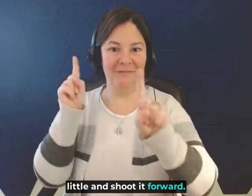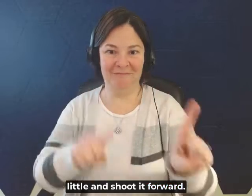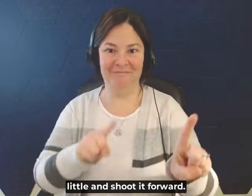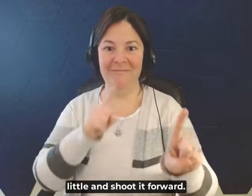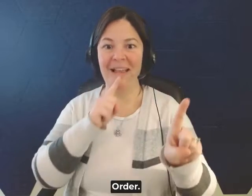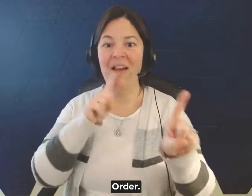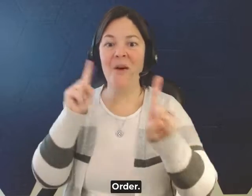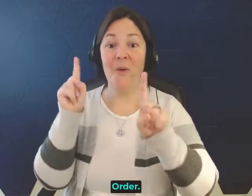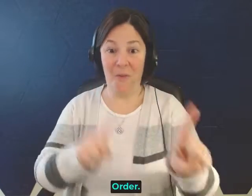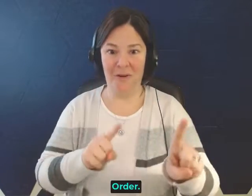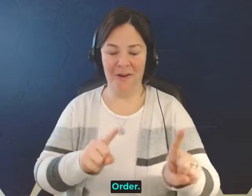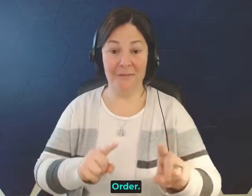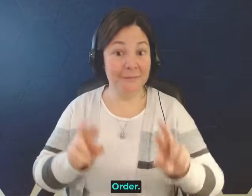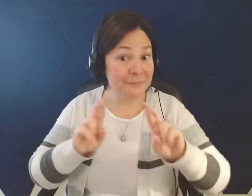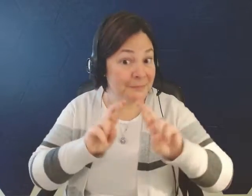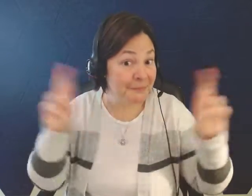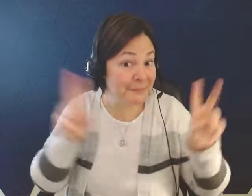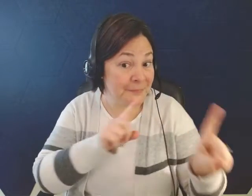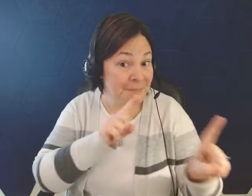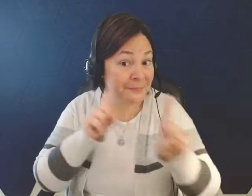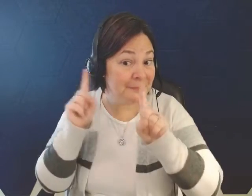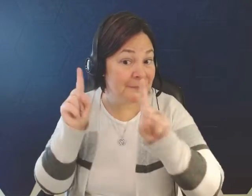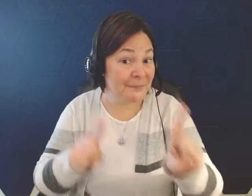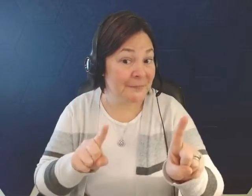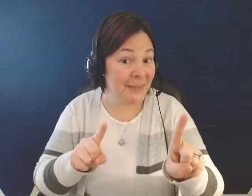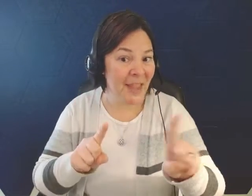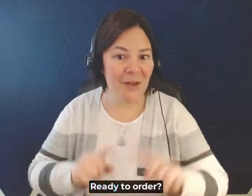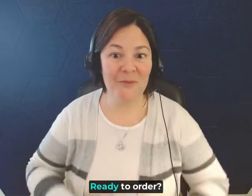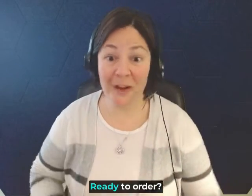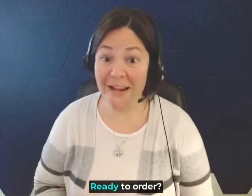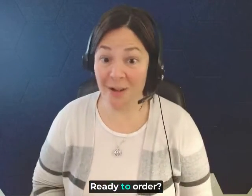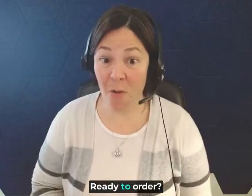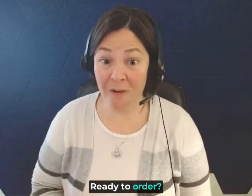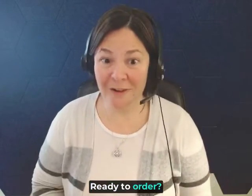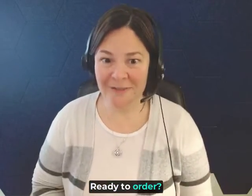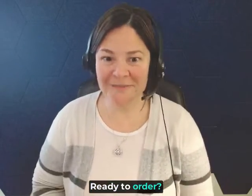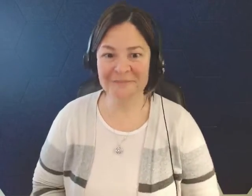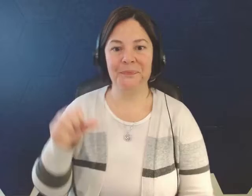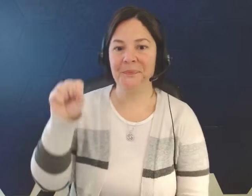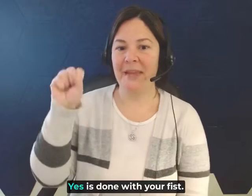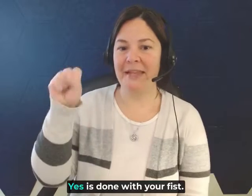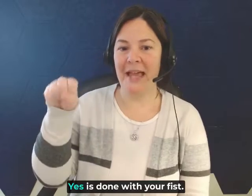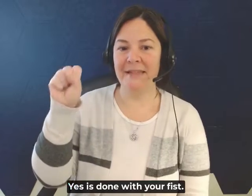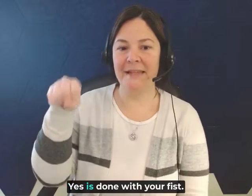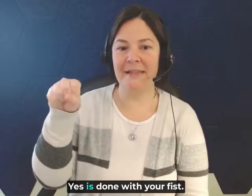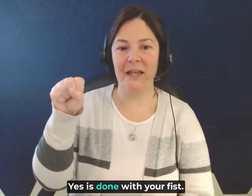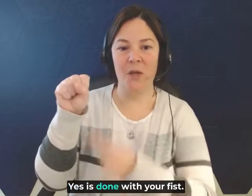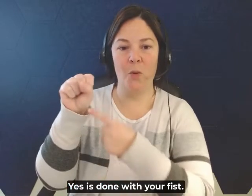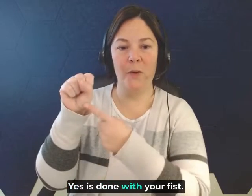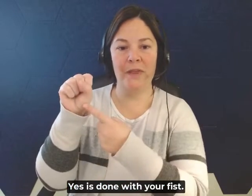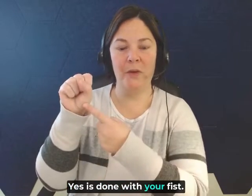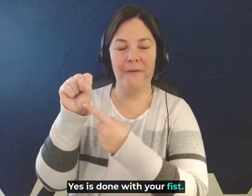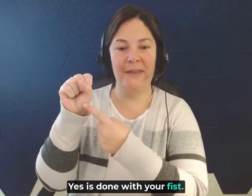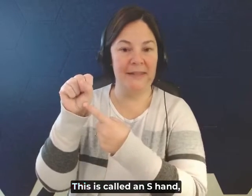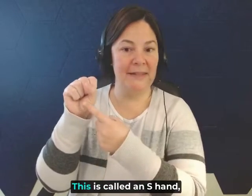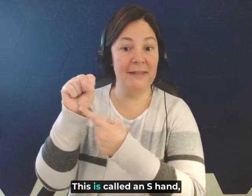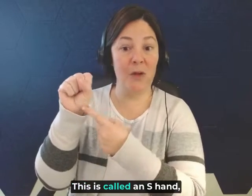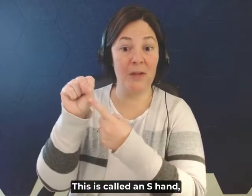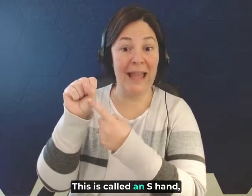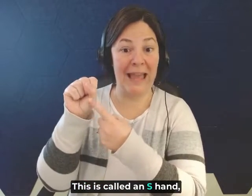Order. Ready to order? Yes is done with your fist. This is called an S